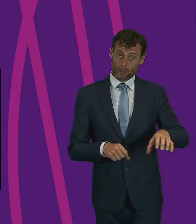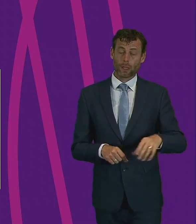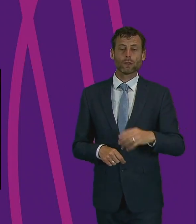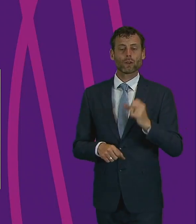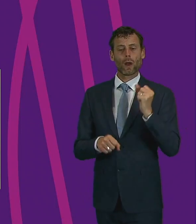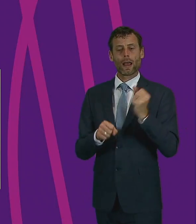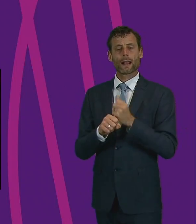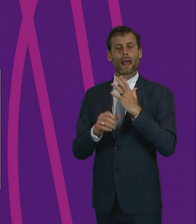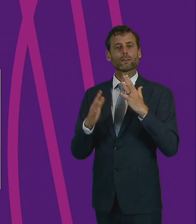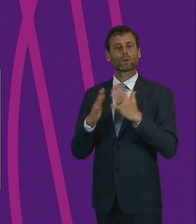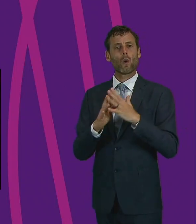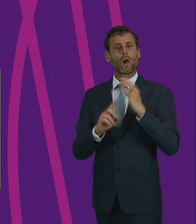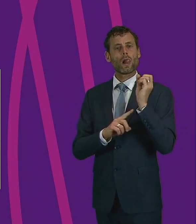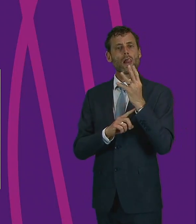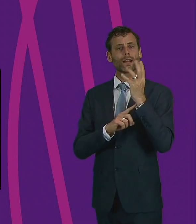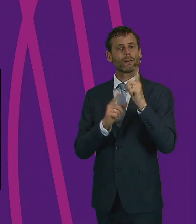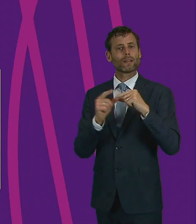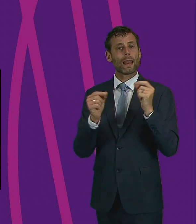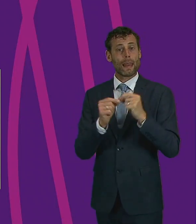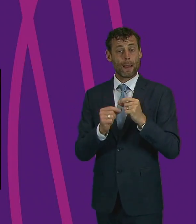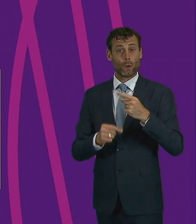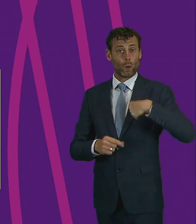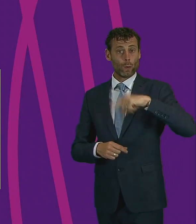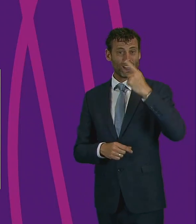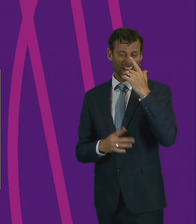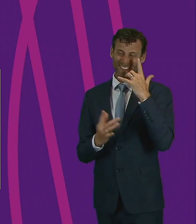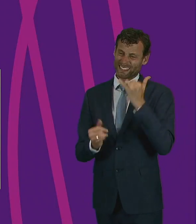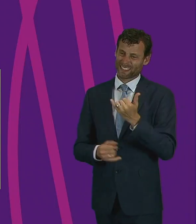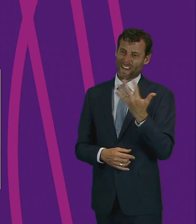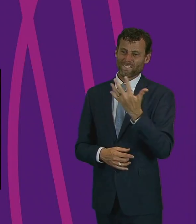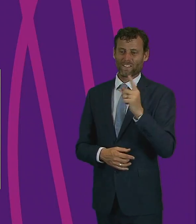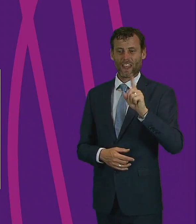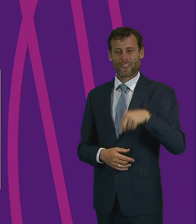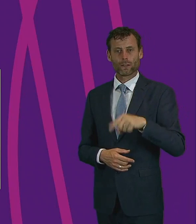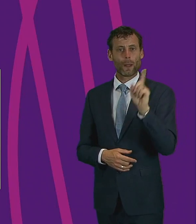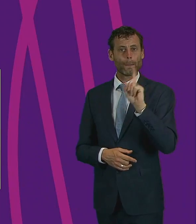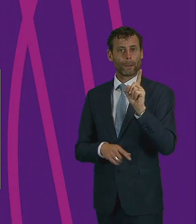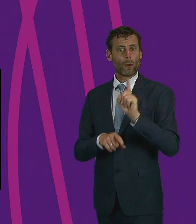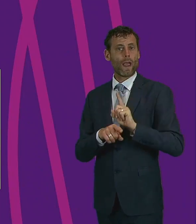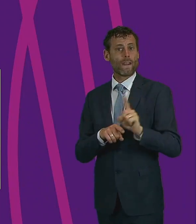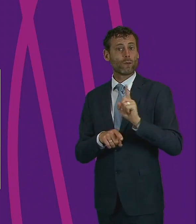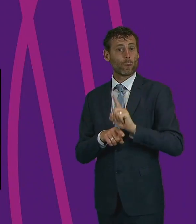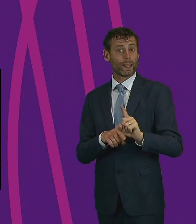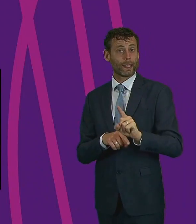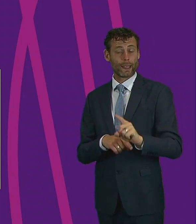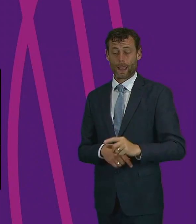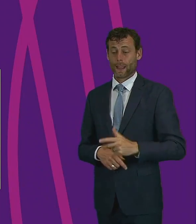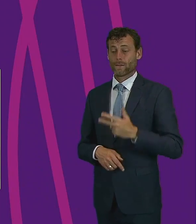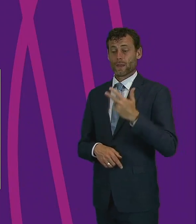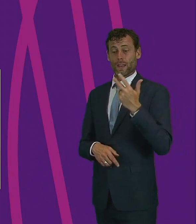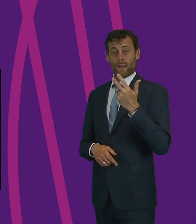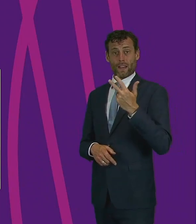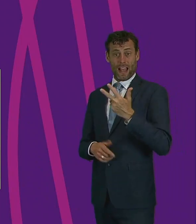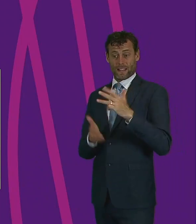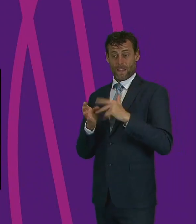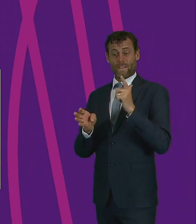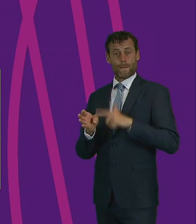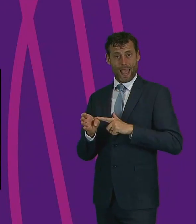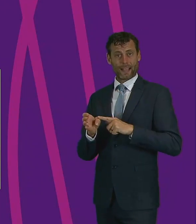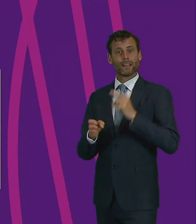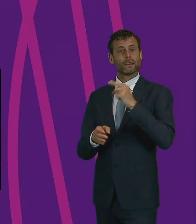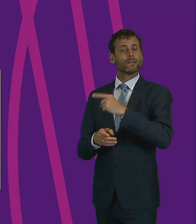Lighthouse Lab, we're able to test 15,500 people per week. From the 18th of May, eligibility for testing has now been